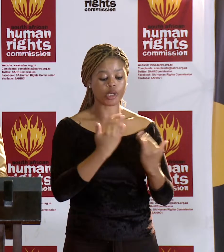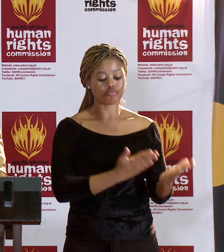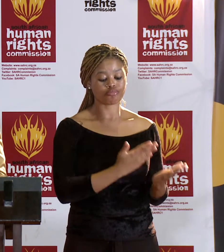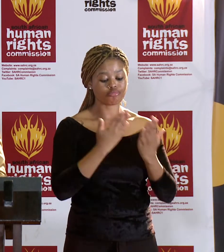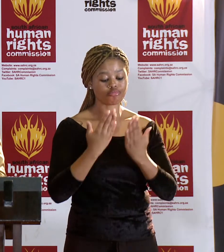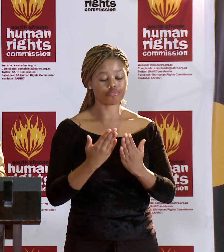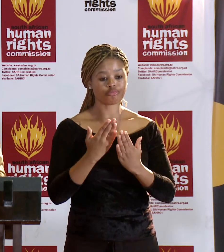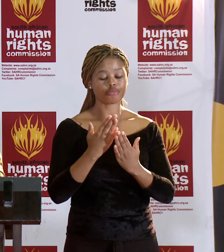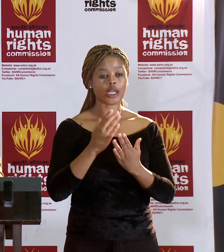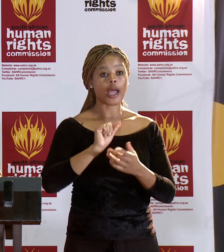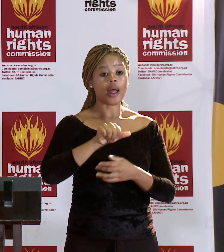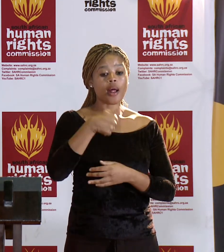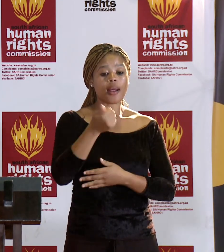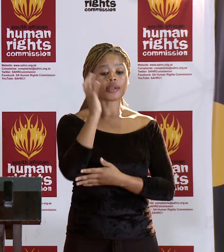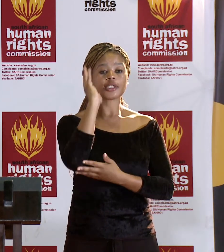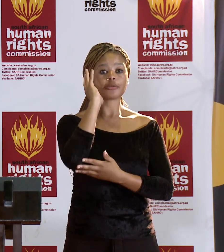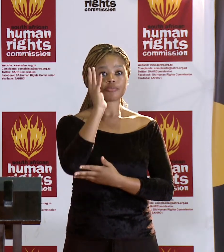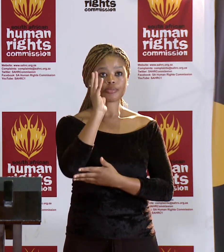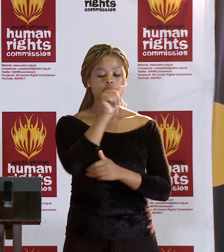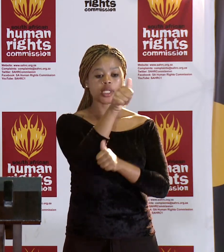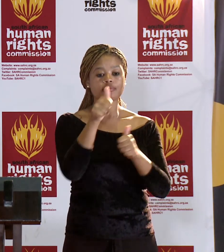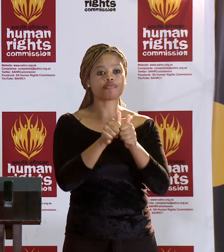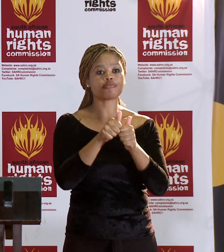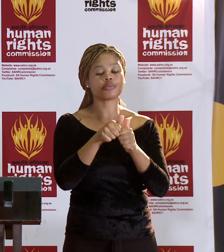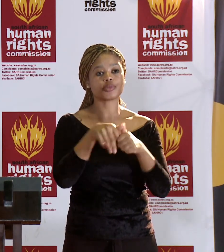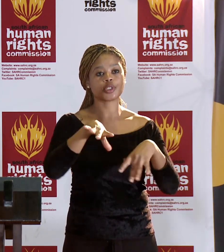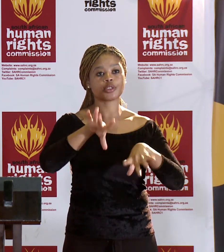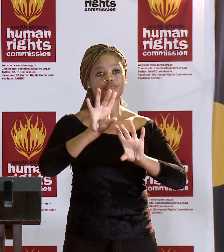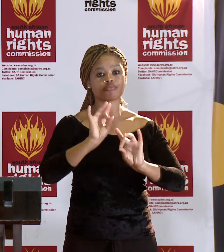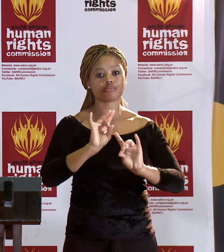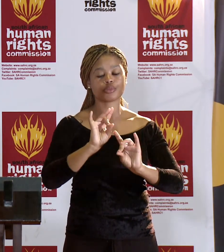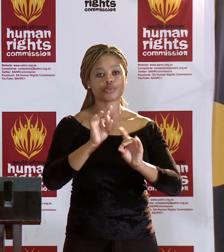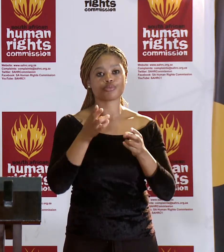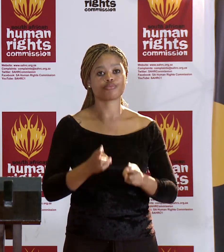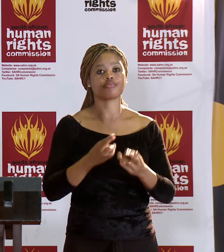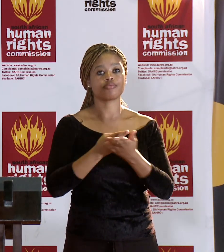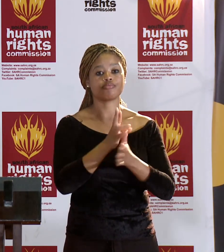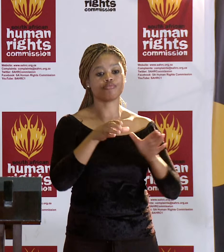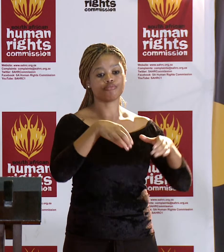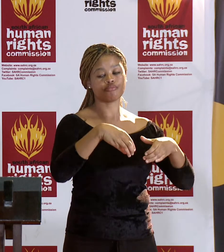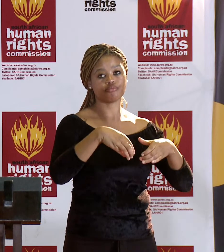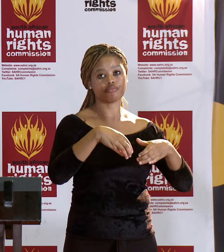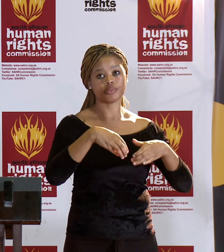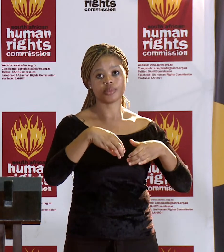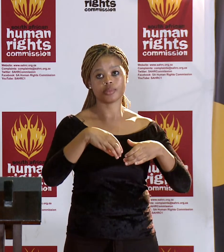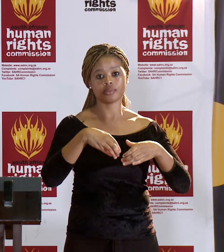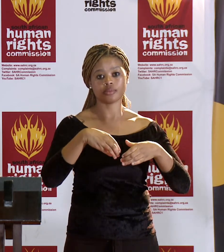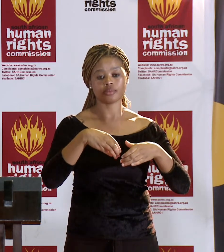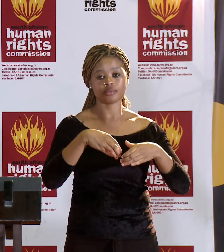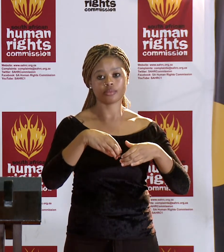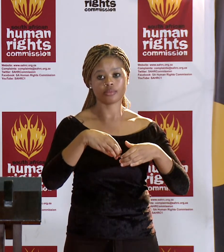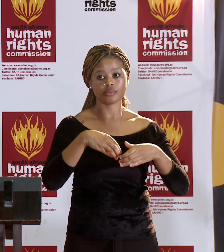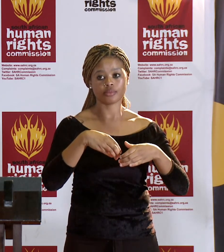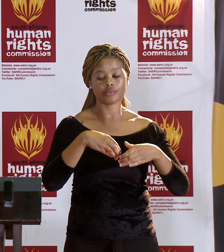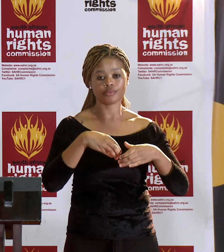or our next speaker, is the Deputy Chairperson of the Human Rights Commission. How it usually works is there